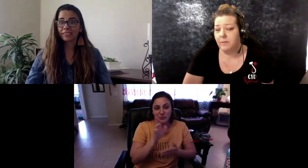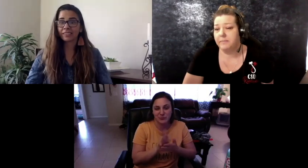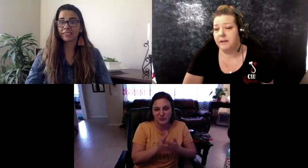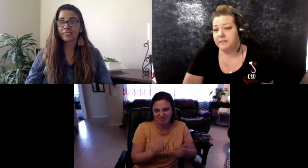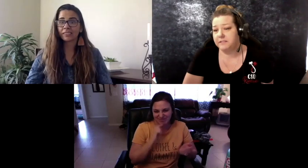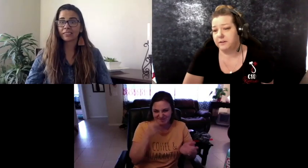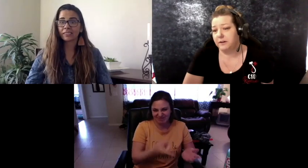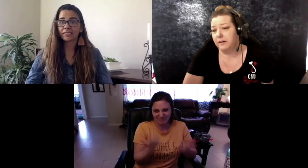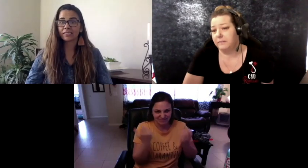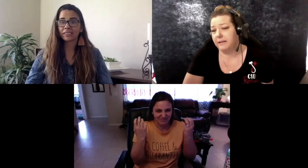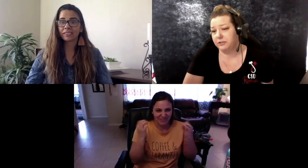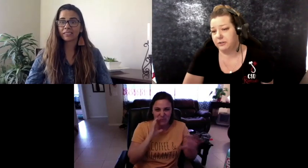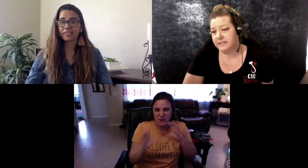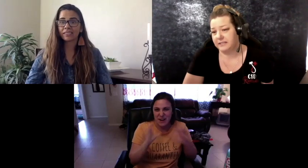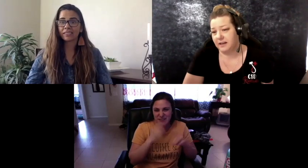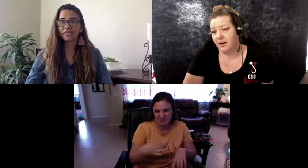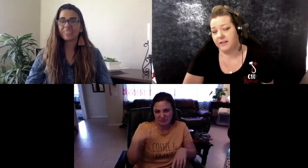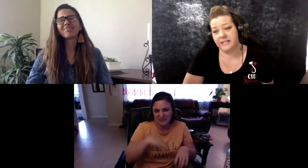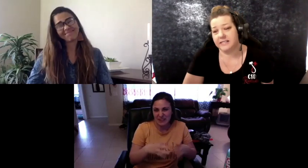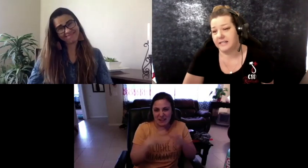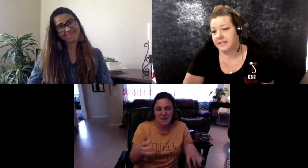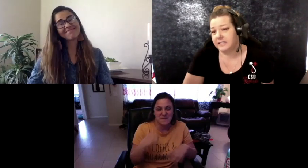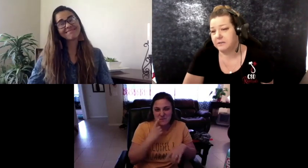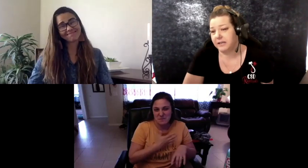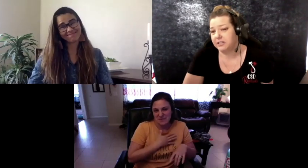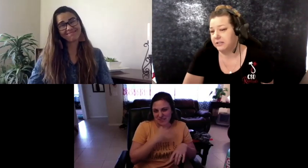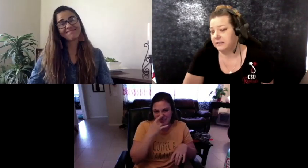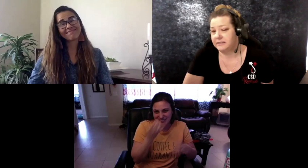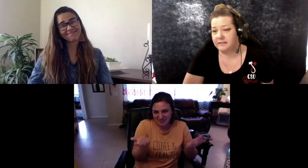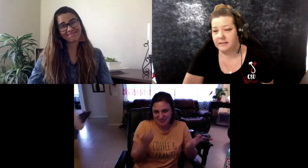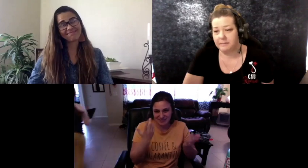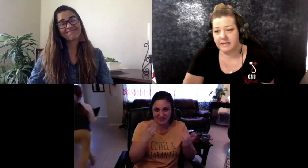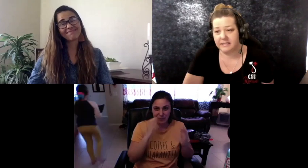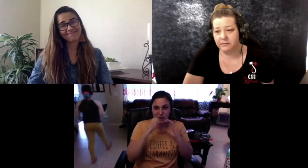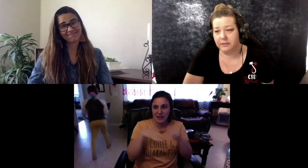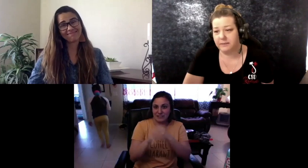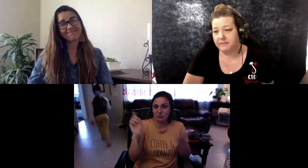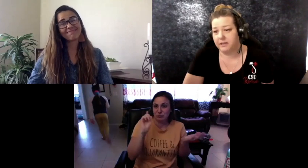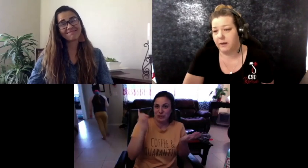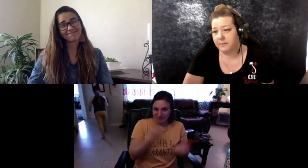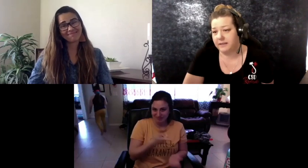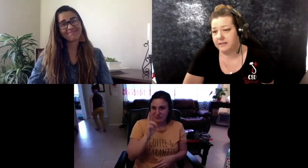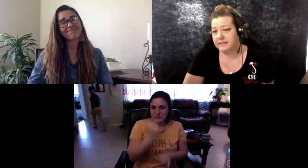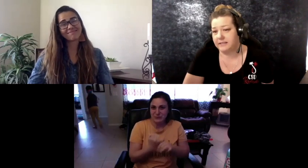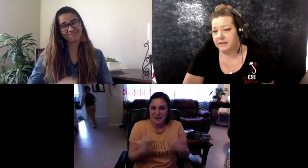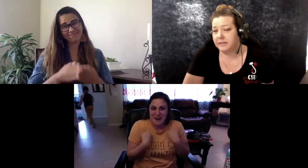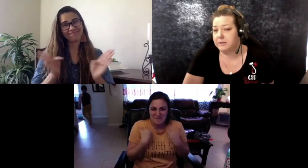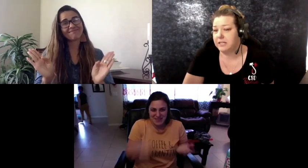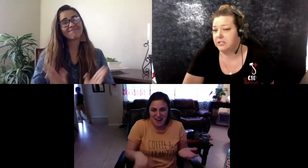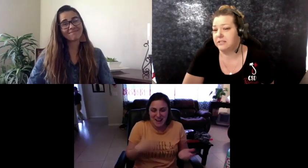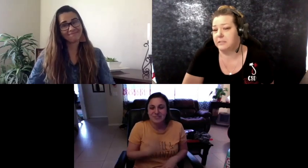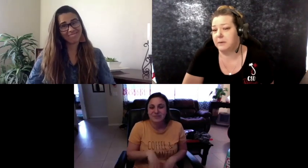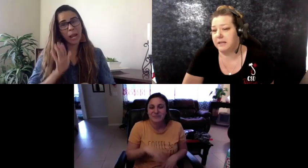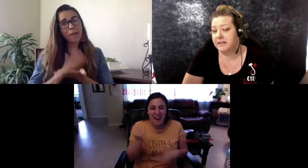Now, what benefits for my children at CSDR? Honestly, it's that signed communication. My kids have really benefited quite a bit. It's that